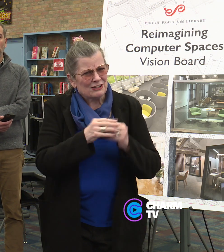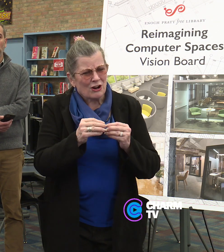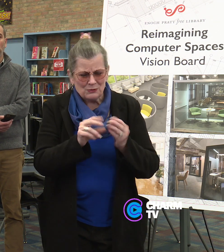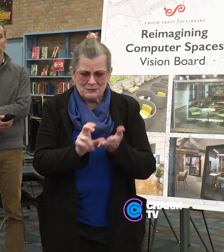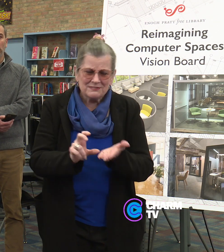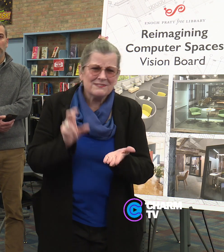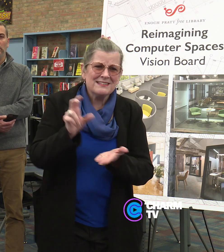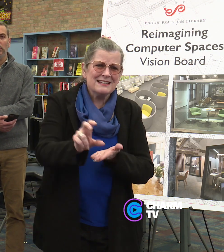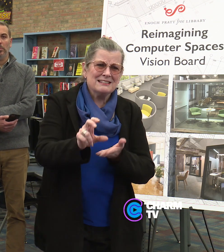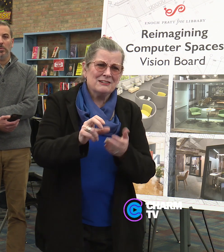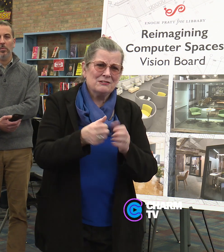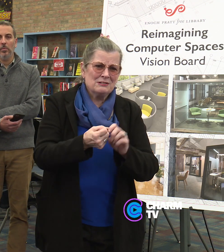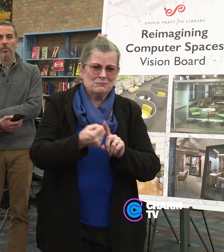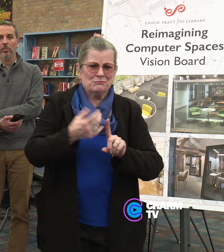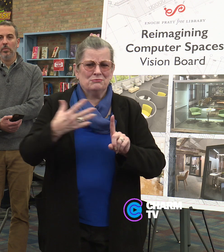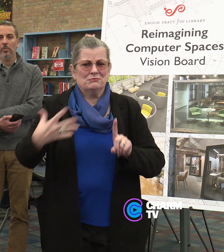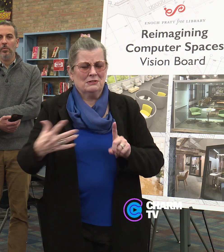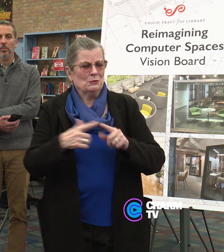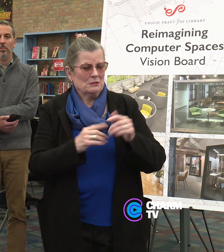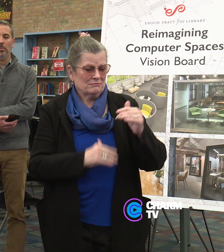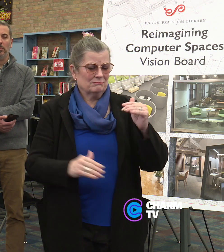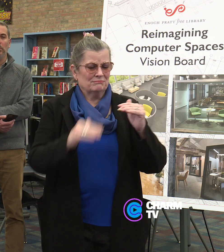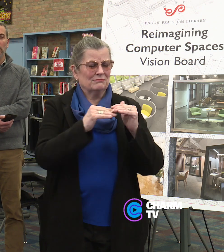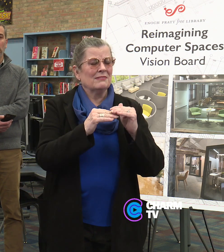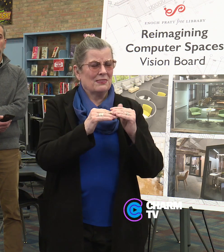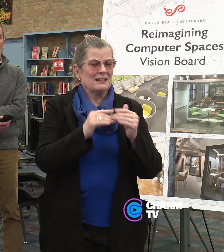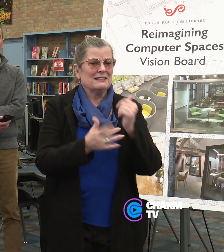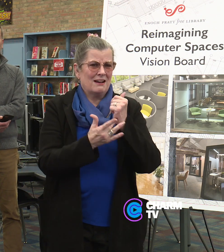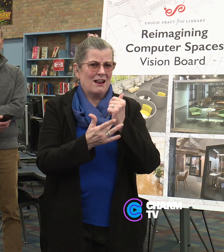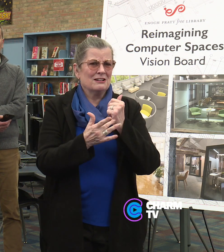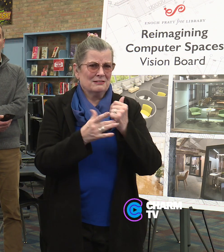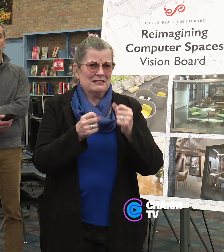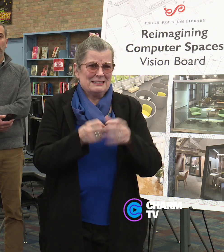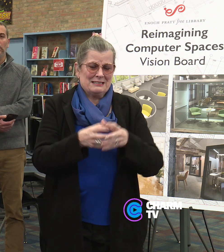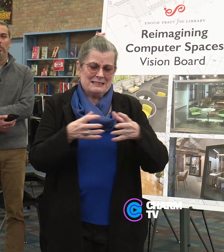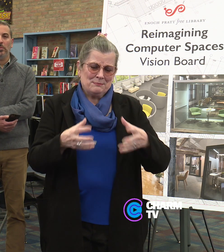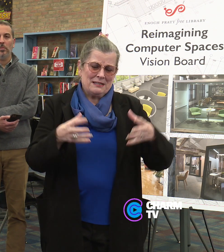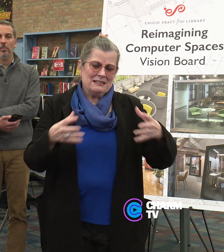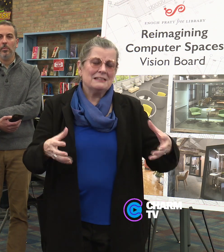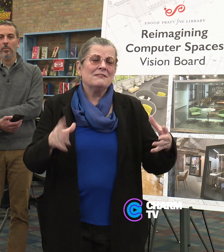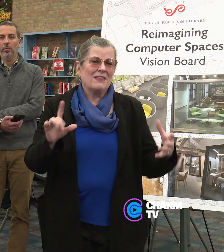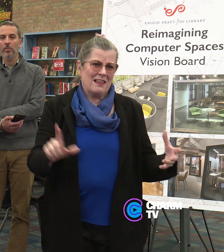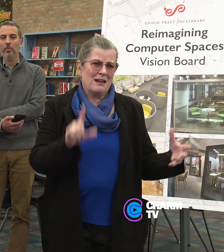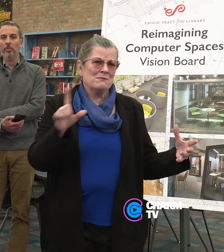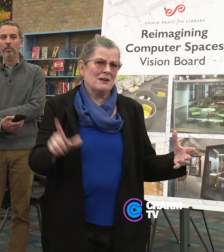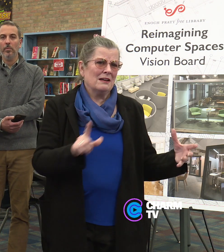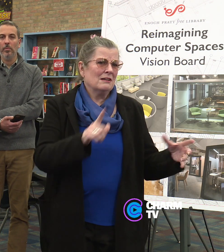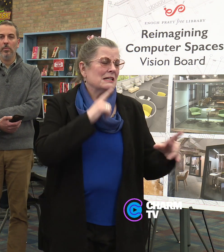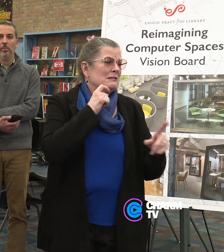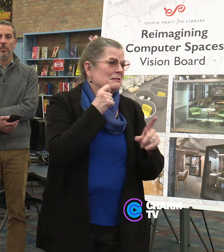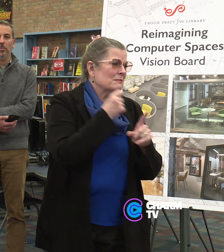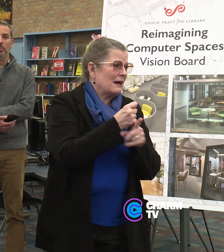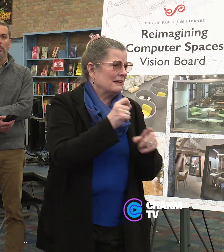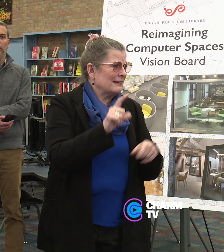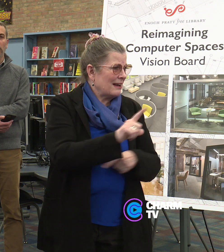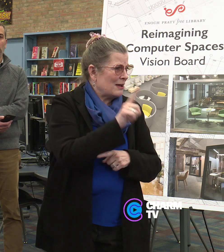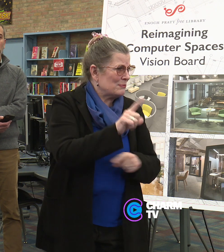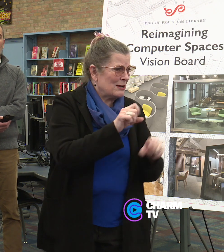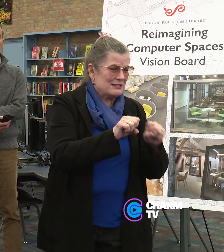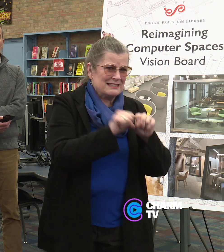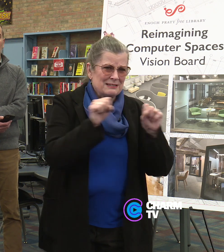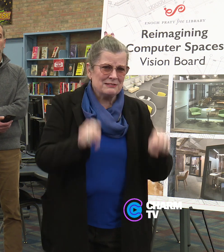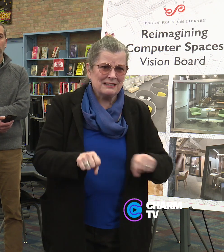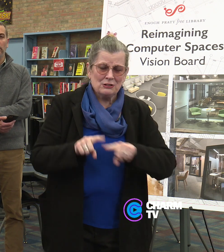digital equity and the enhancement of our anchor institutions will have on the Pratt Library System, all of those who depend on their